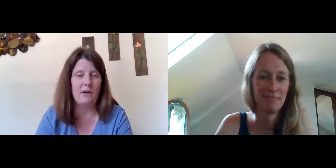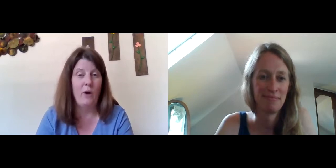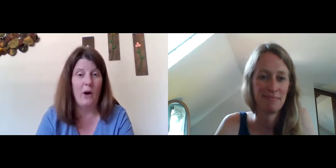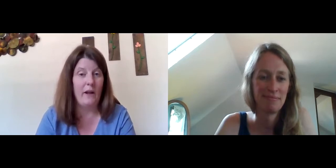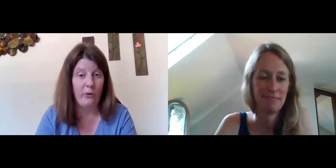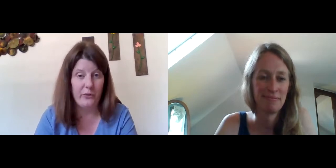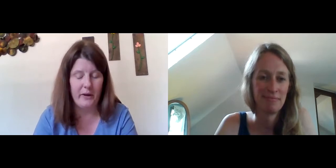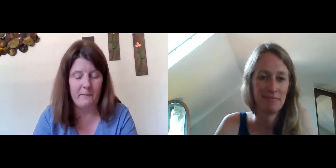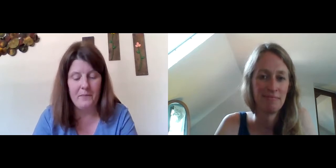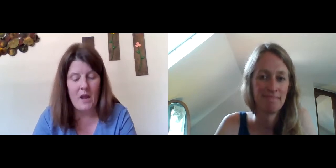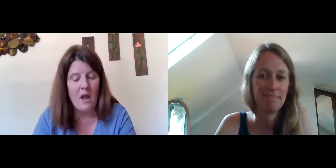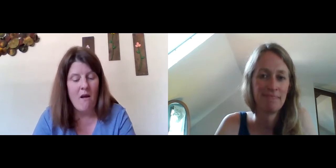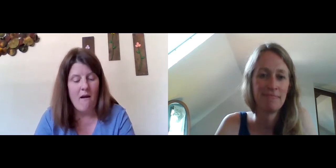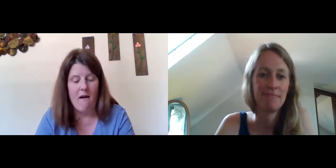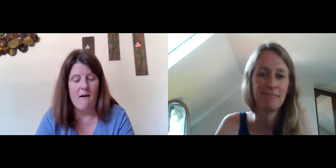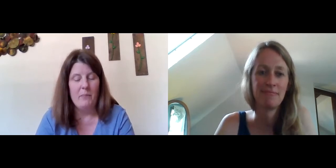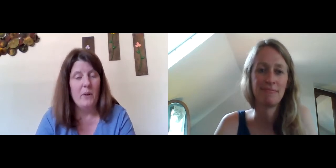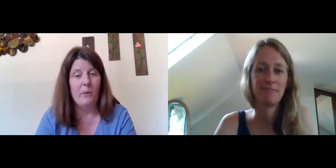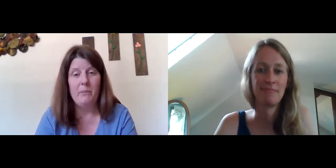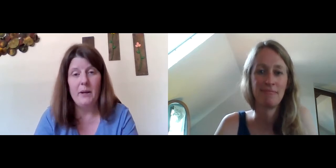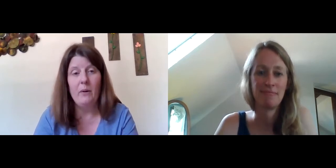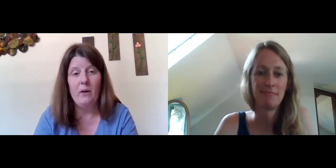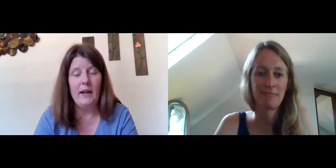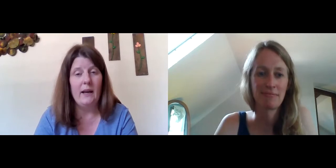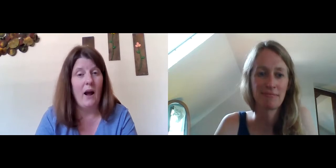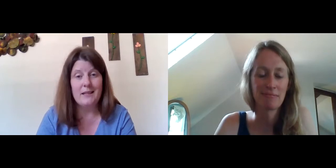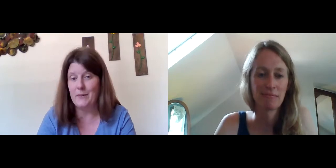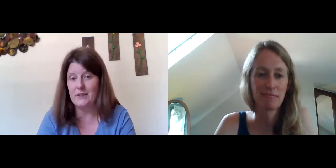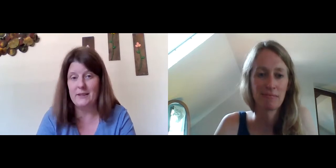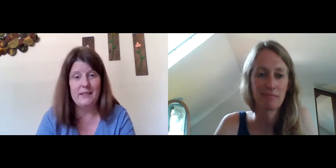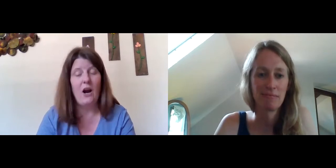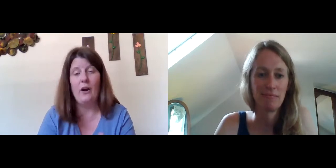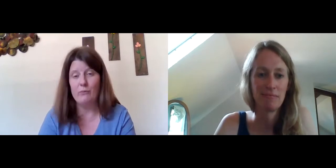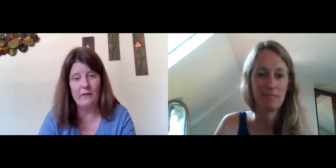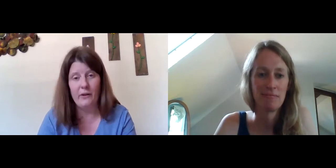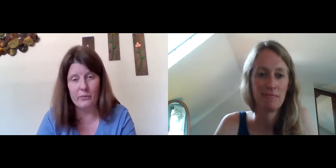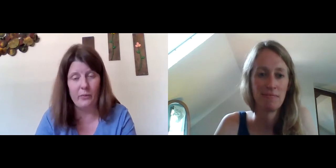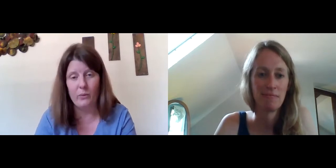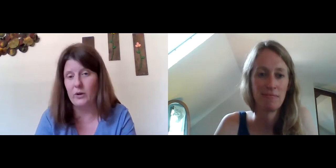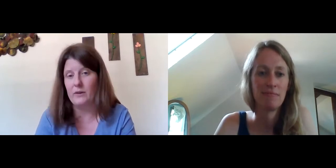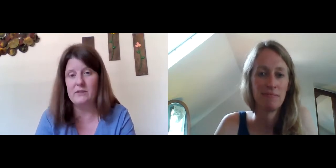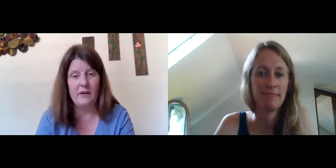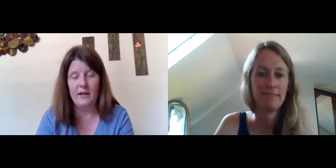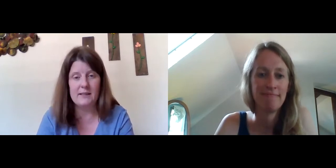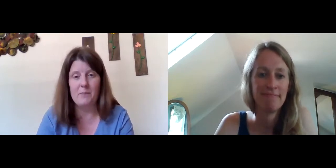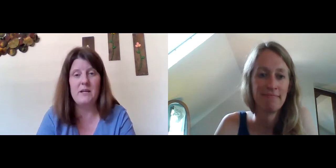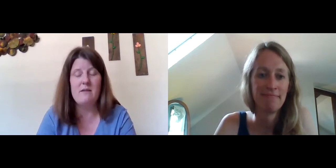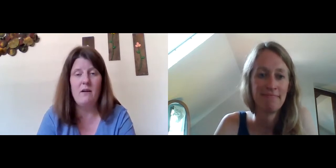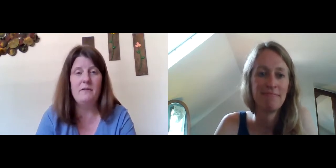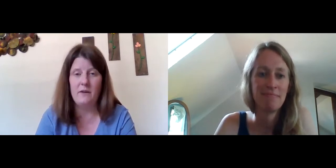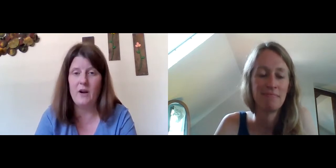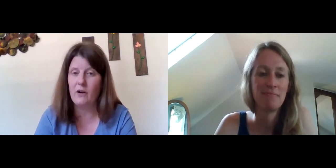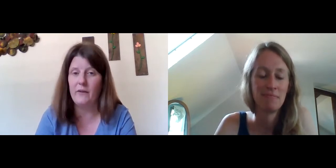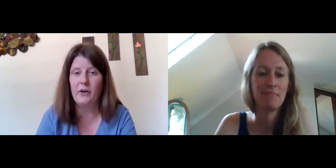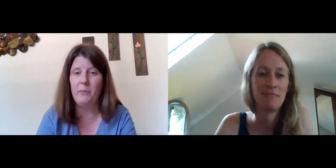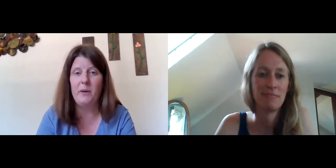ways of how they use me. The people, and especially TR and really throughout the world, is very accepting of